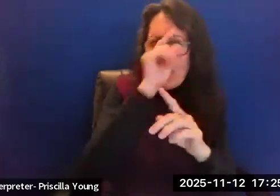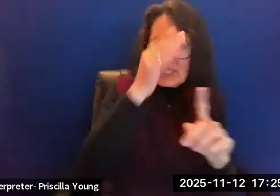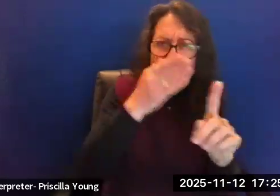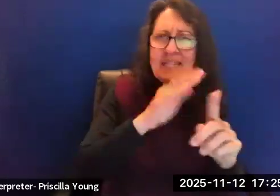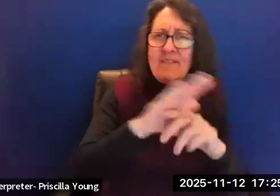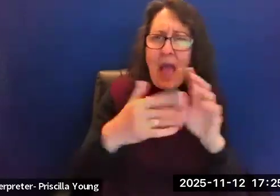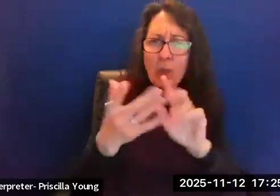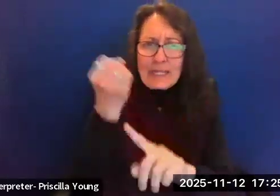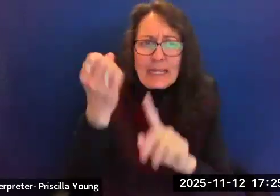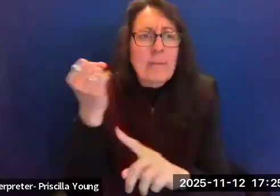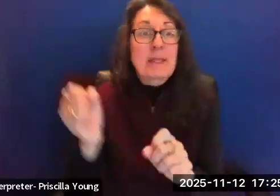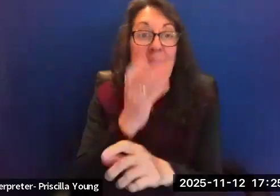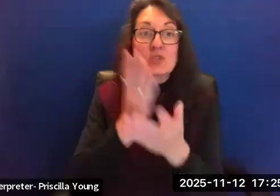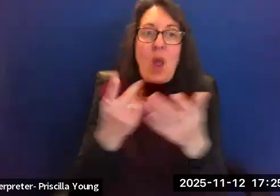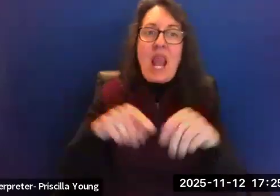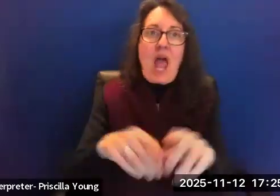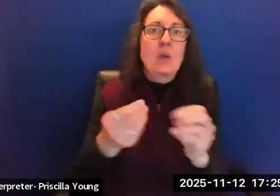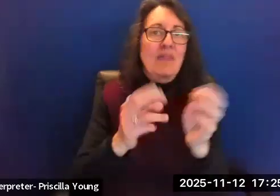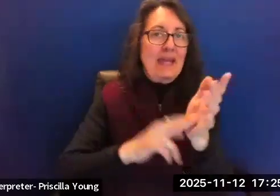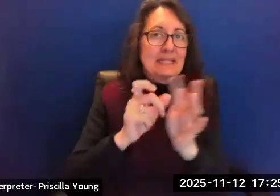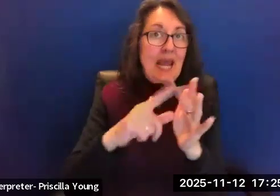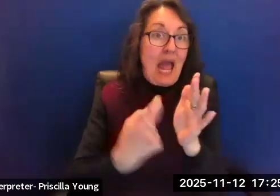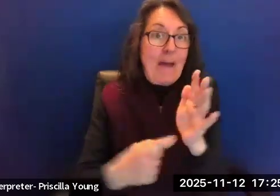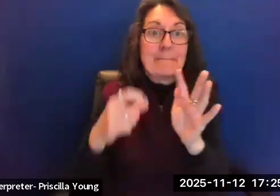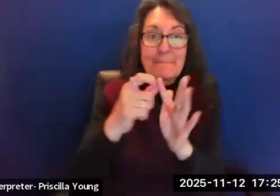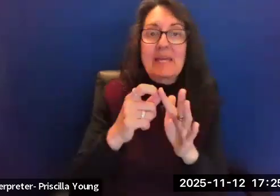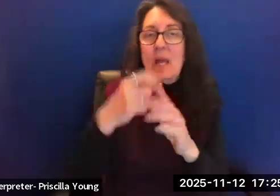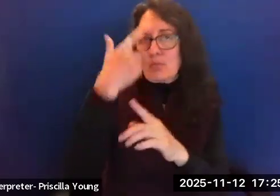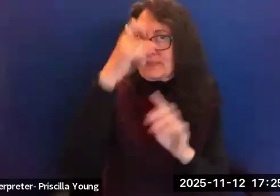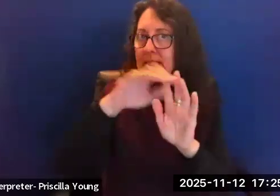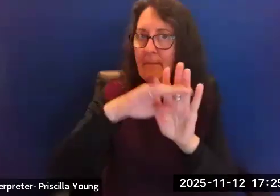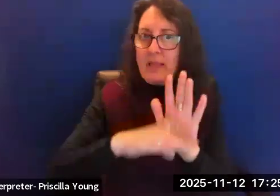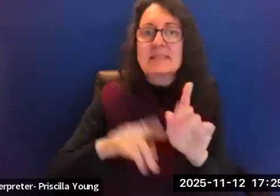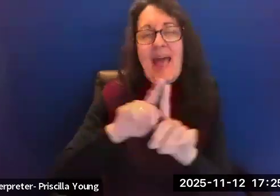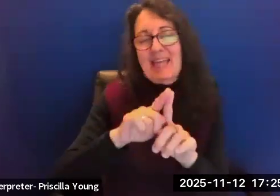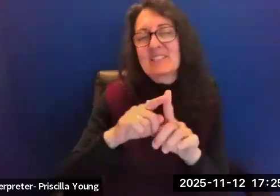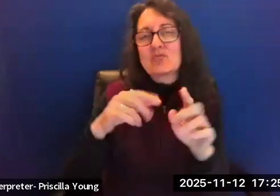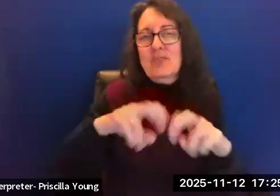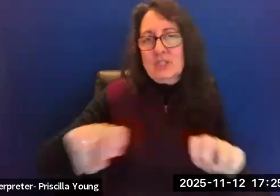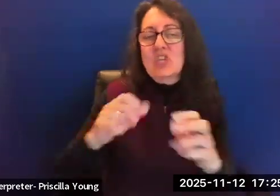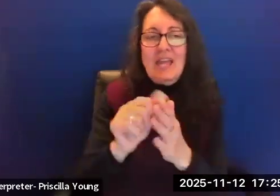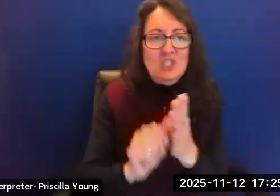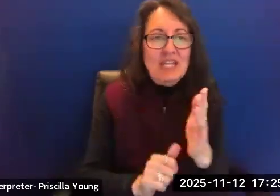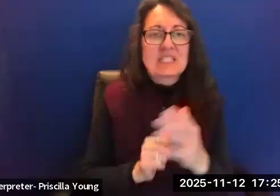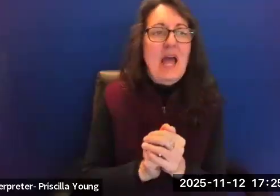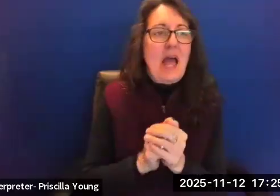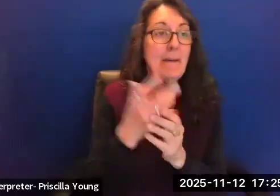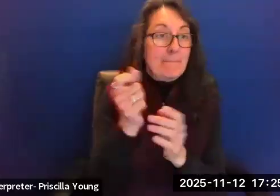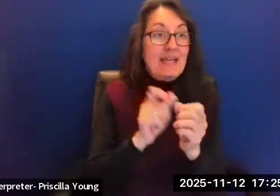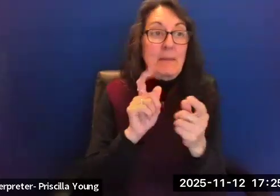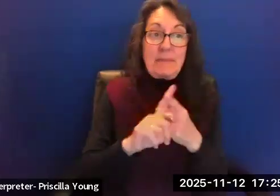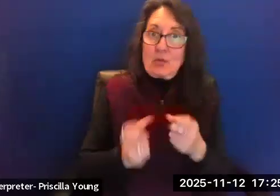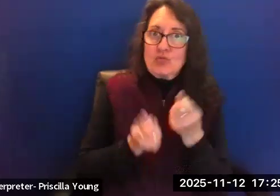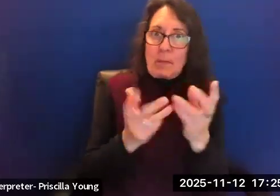and contributing to the lives of people with disability. Commit to engaging in the program